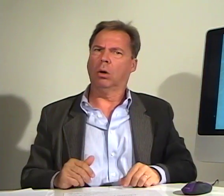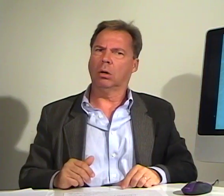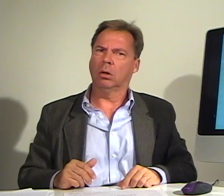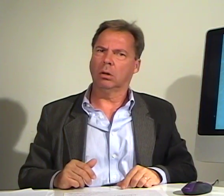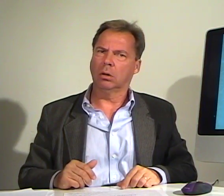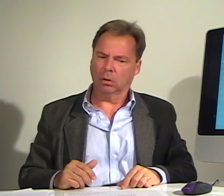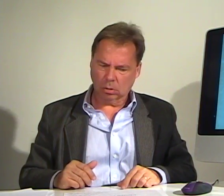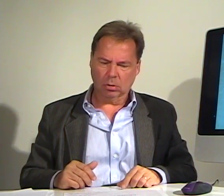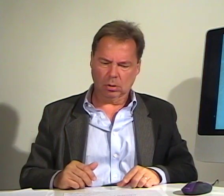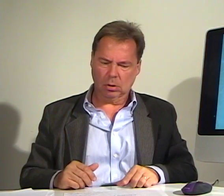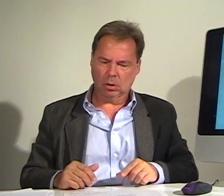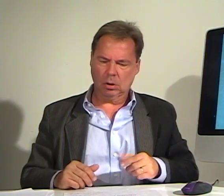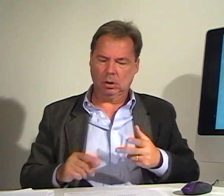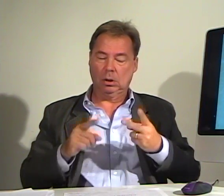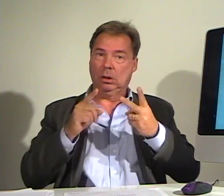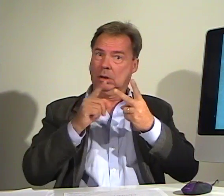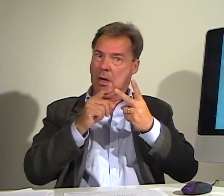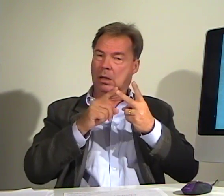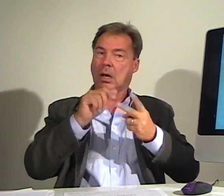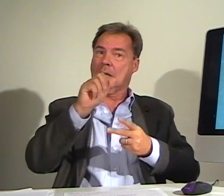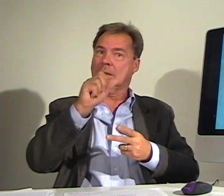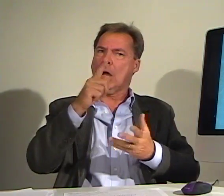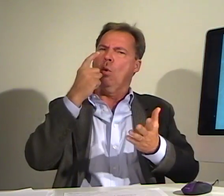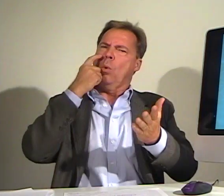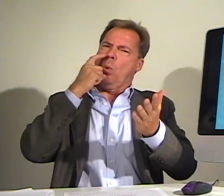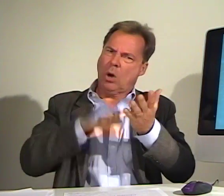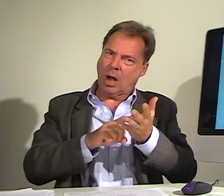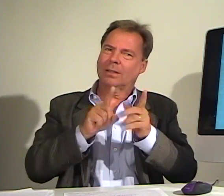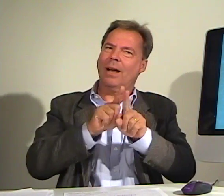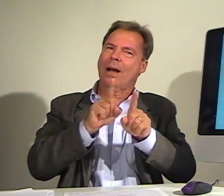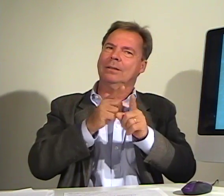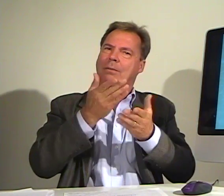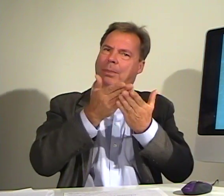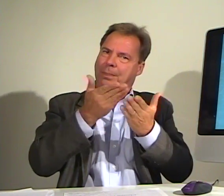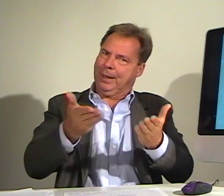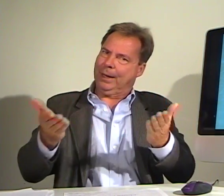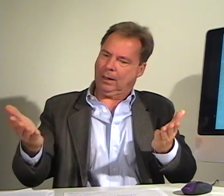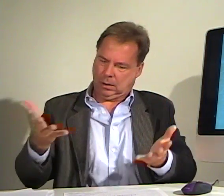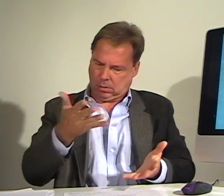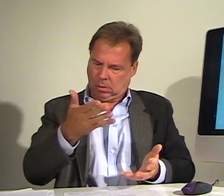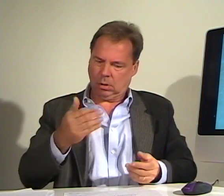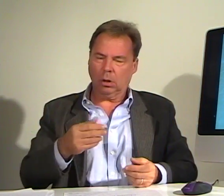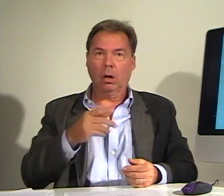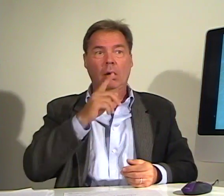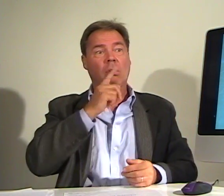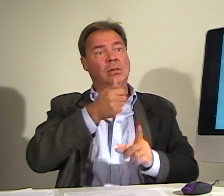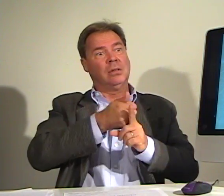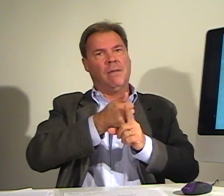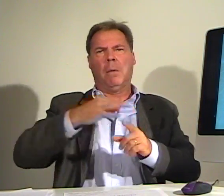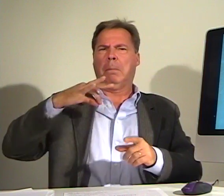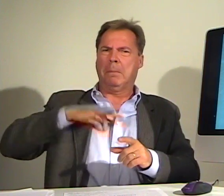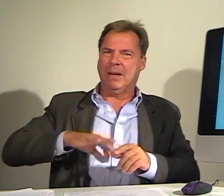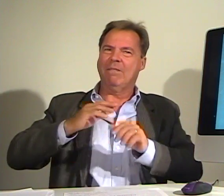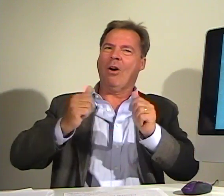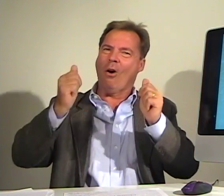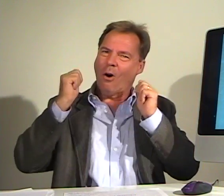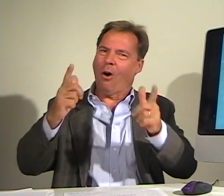all over society. Number two, I think we need to recognize that ASL is a product that